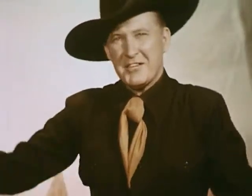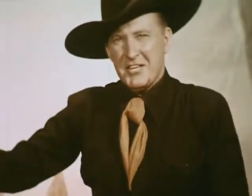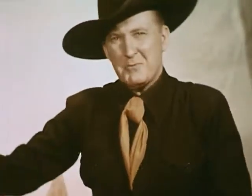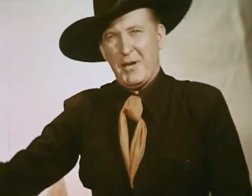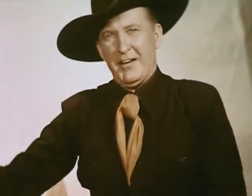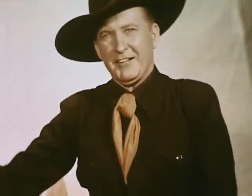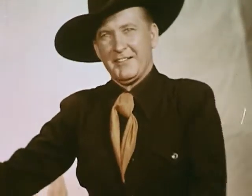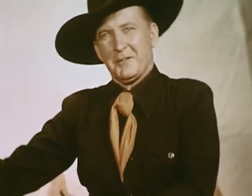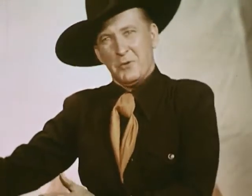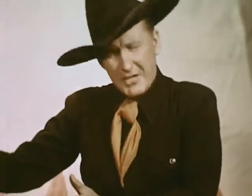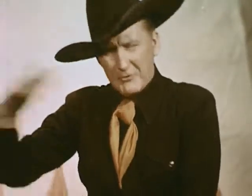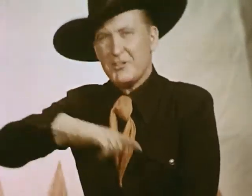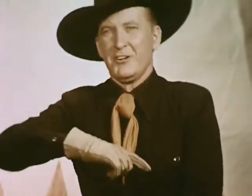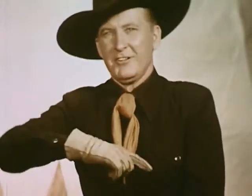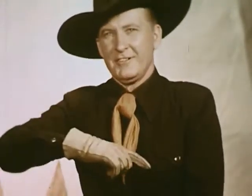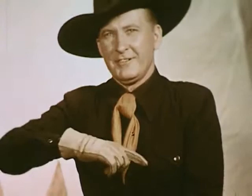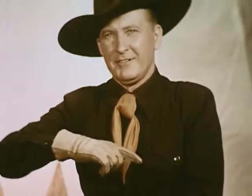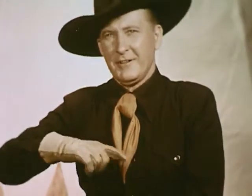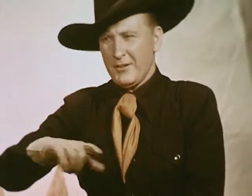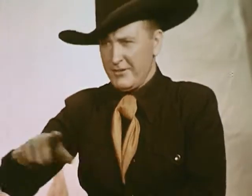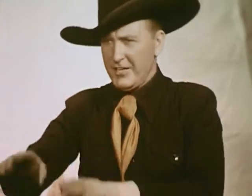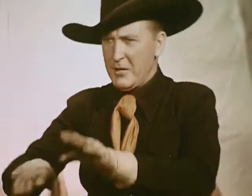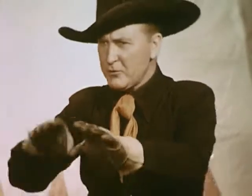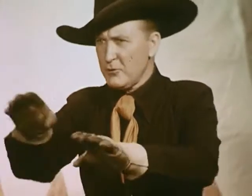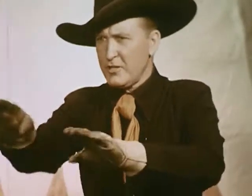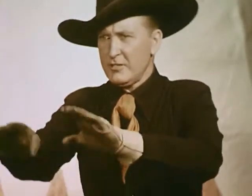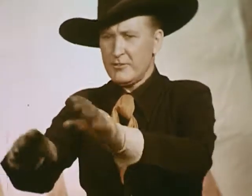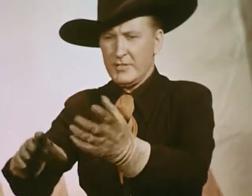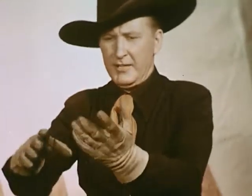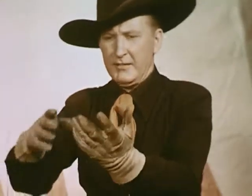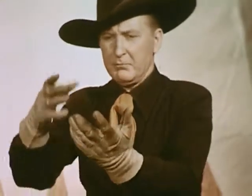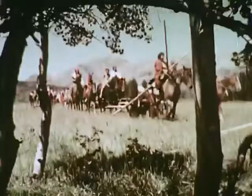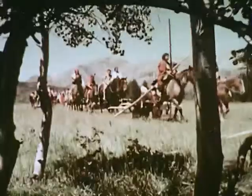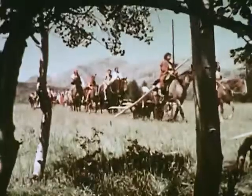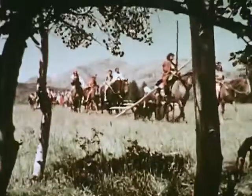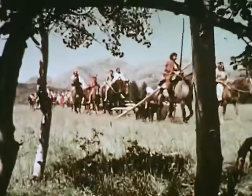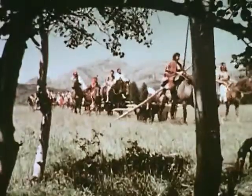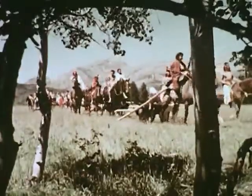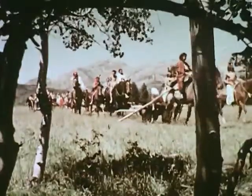This other band, when they returned, they came through a country that had berry patches in it.